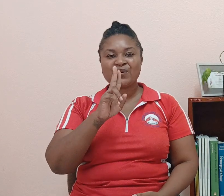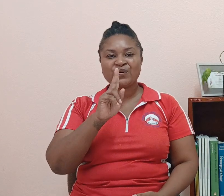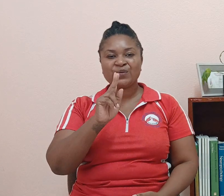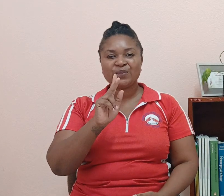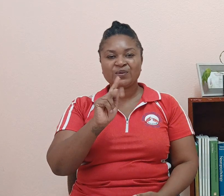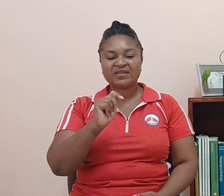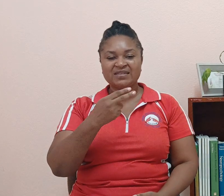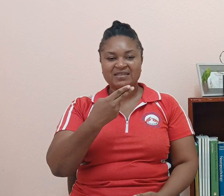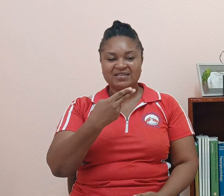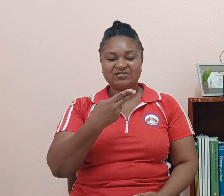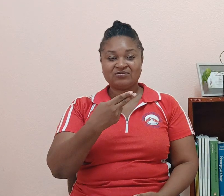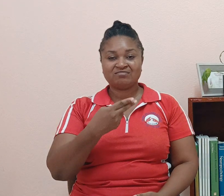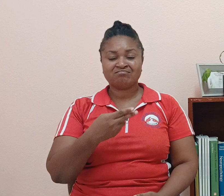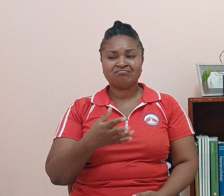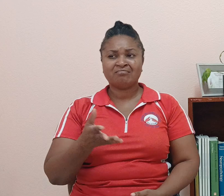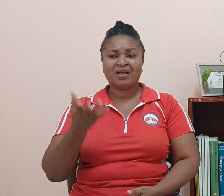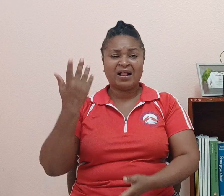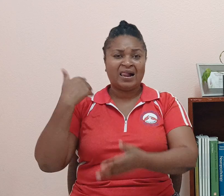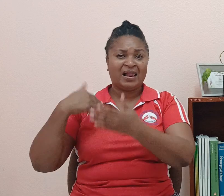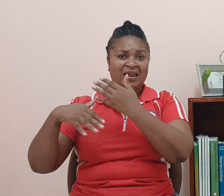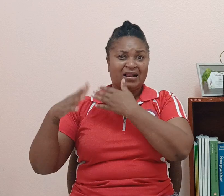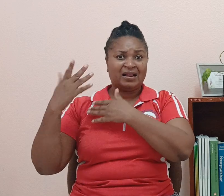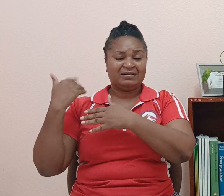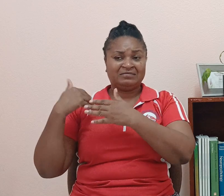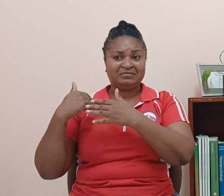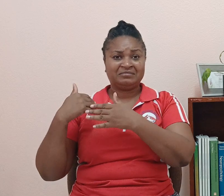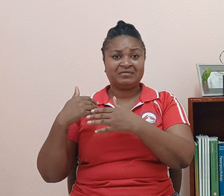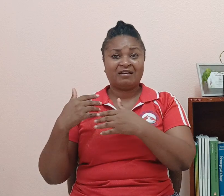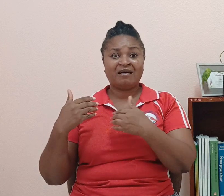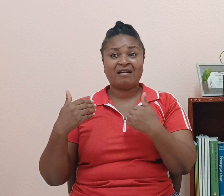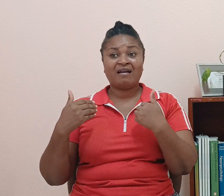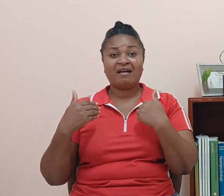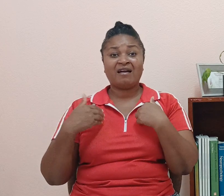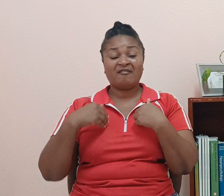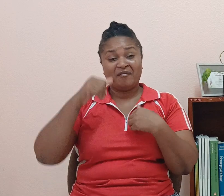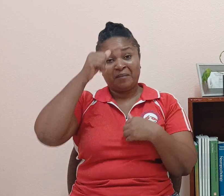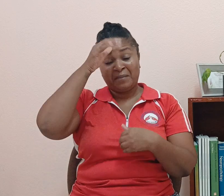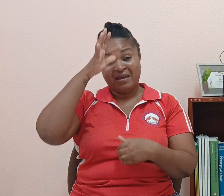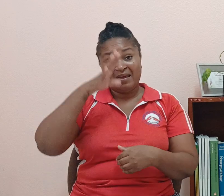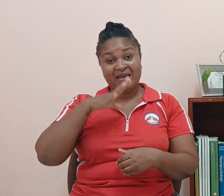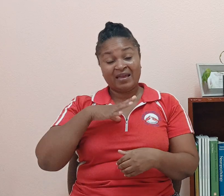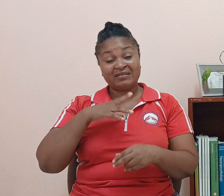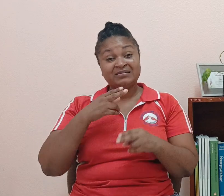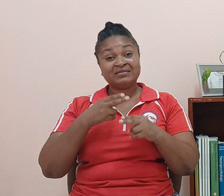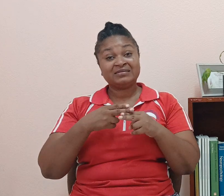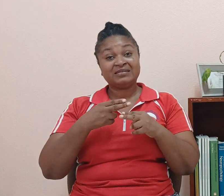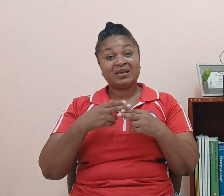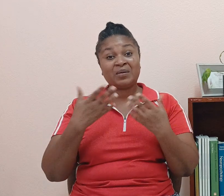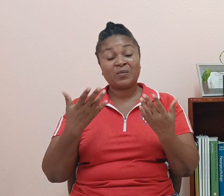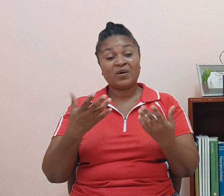Once upon a time, there lived a man named Elimelech,